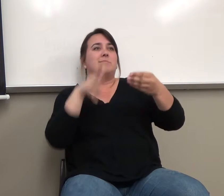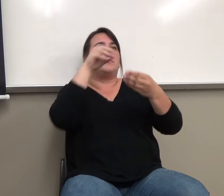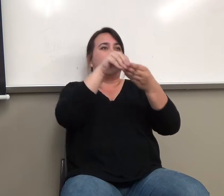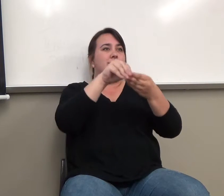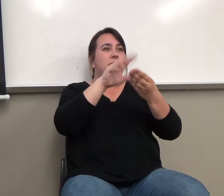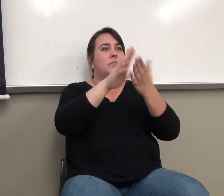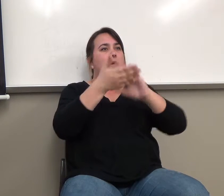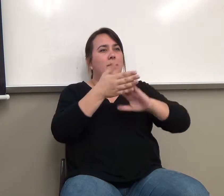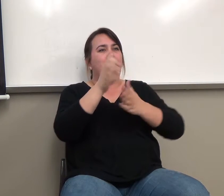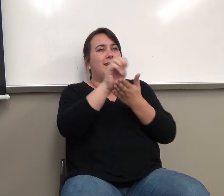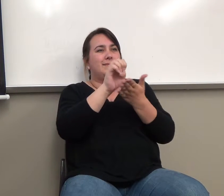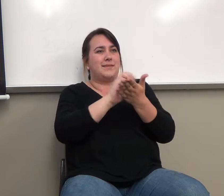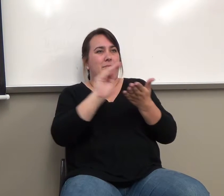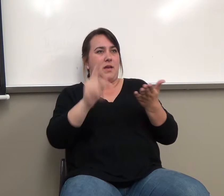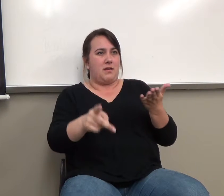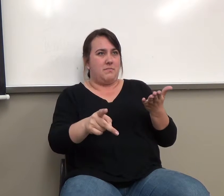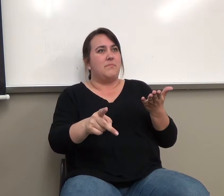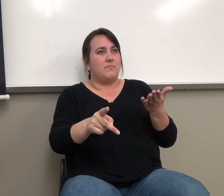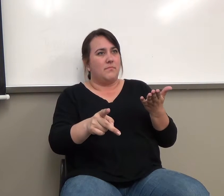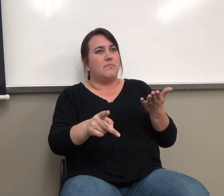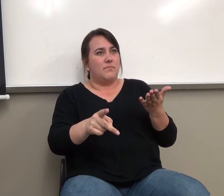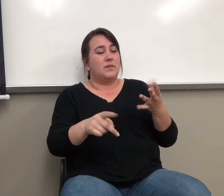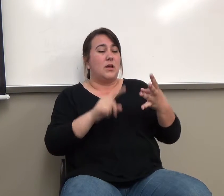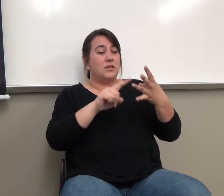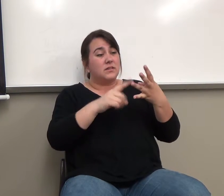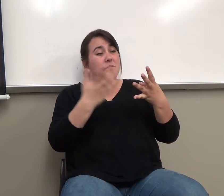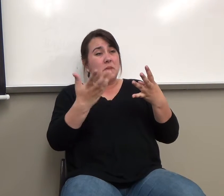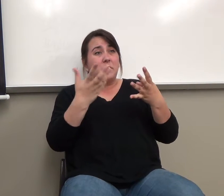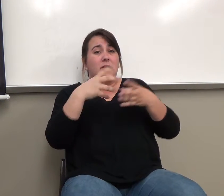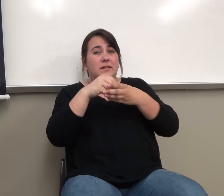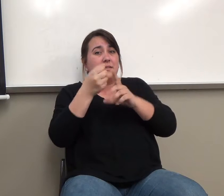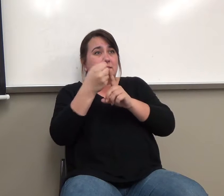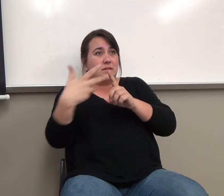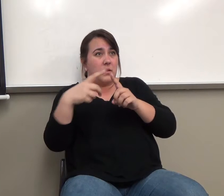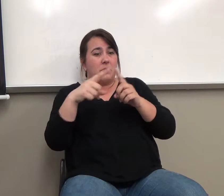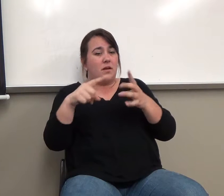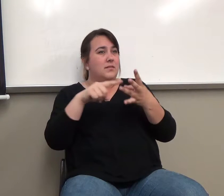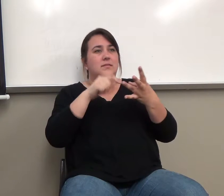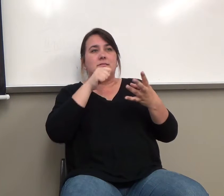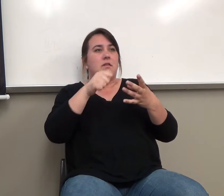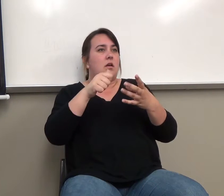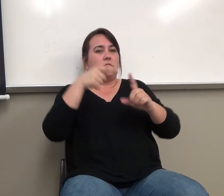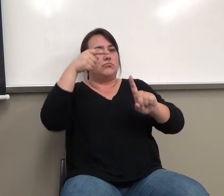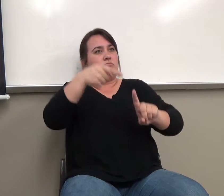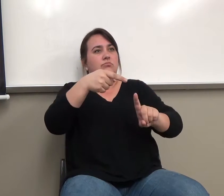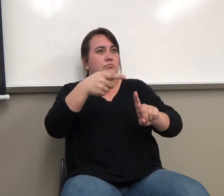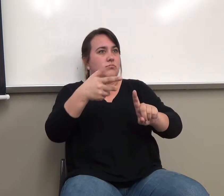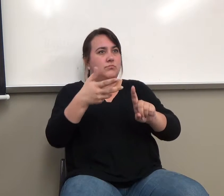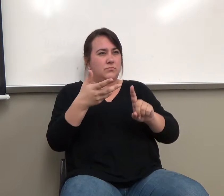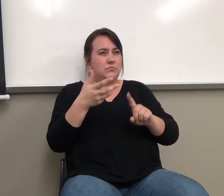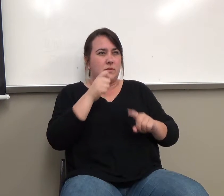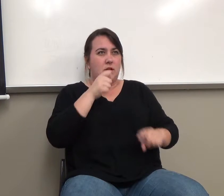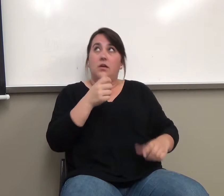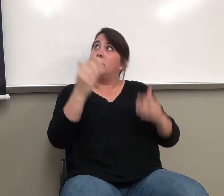not one of your points. Okay? Which one of these is not an example